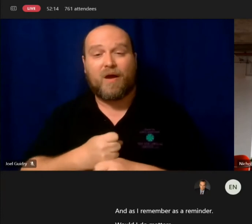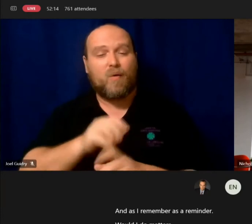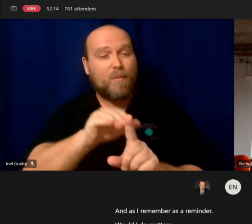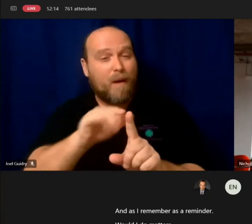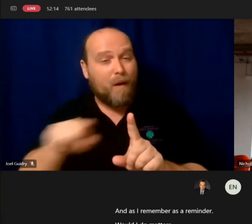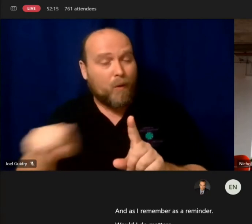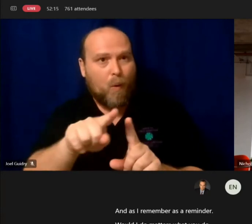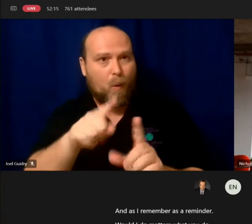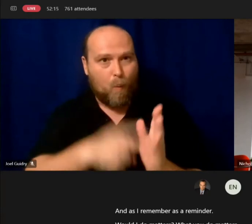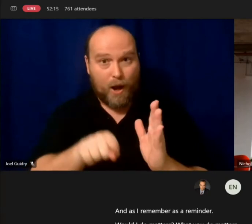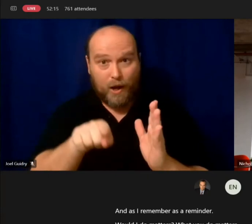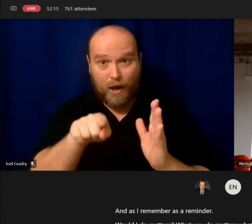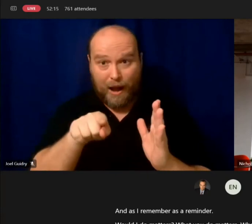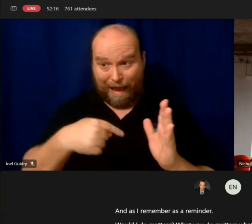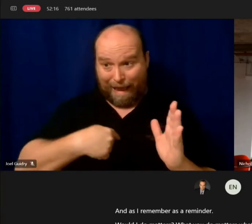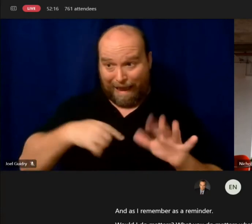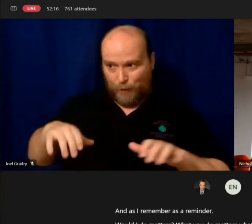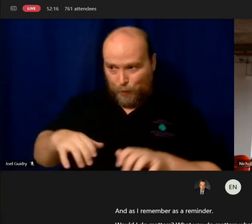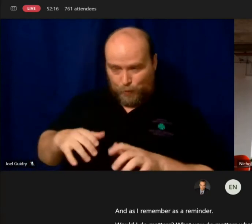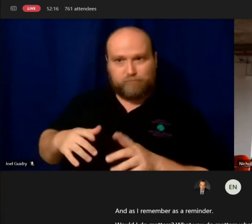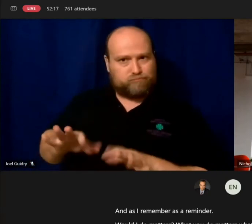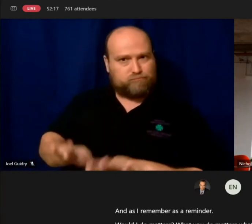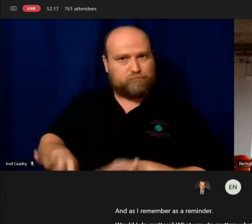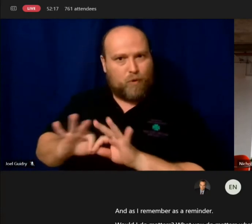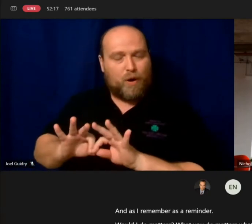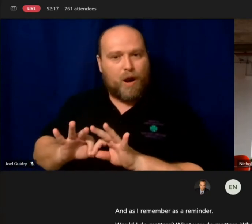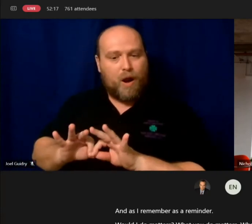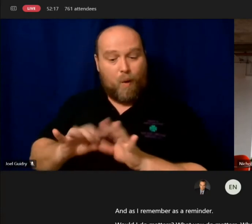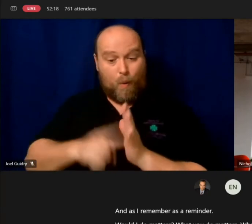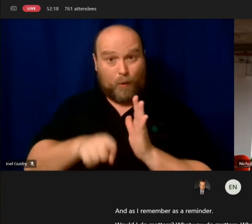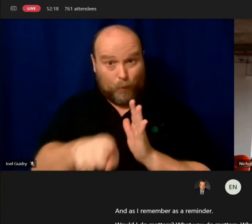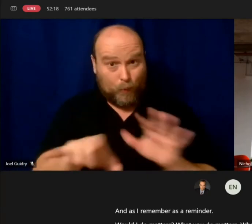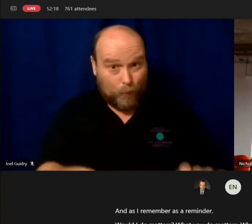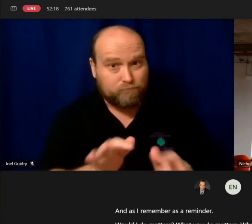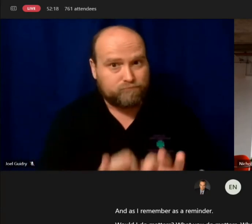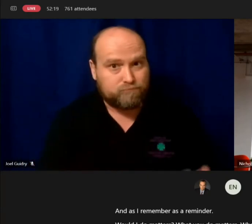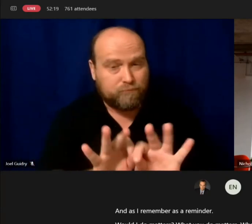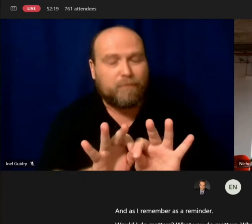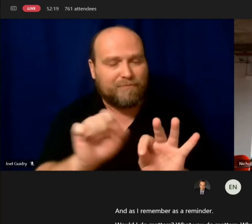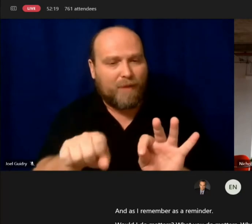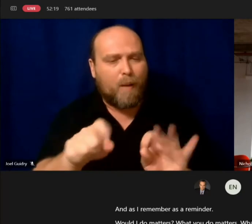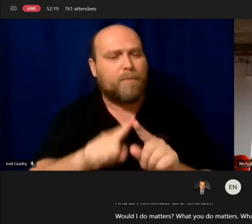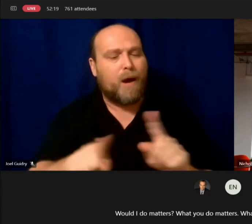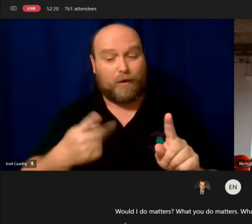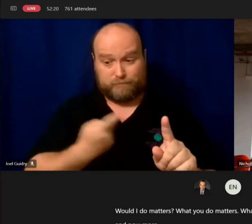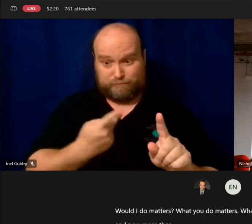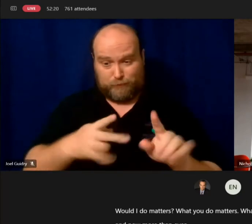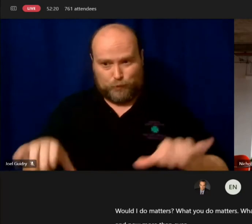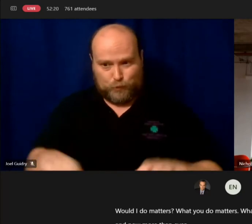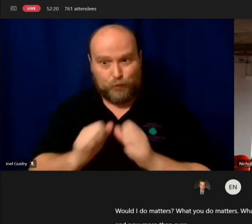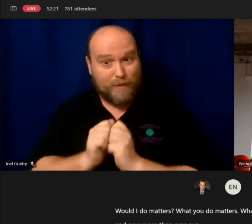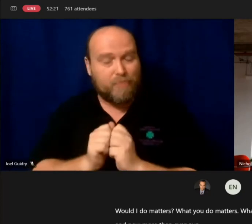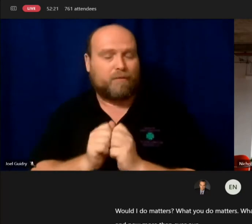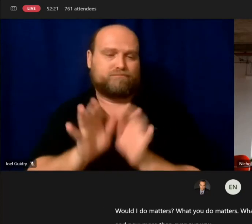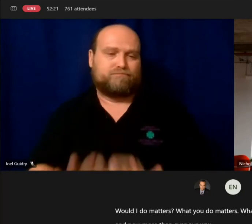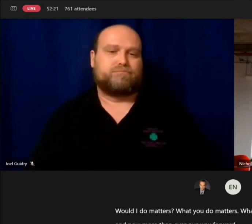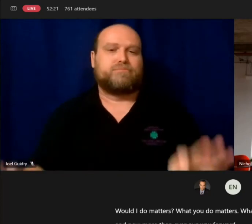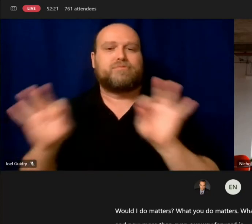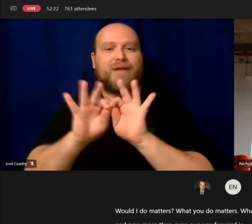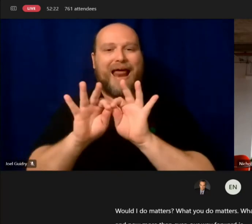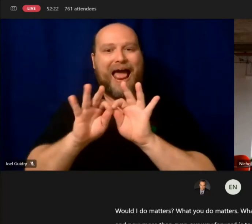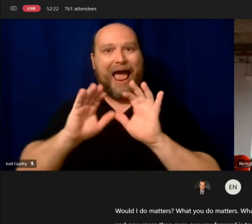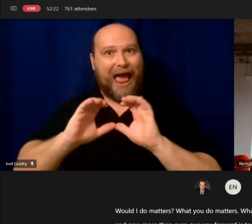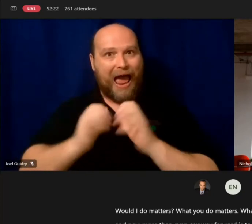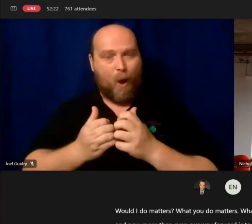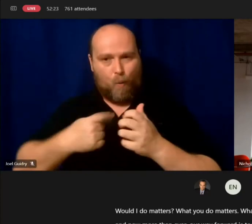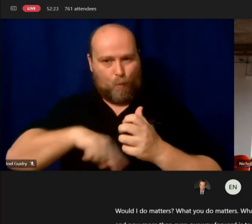we do together matters most. And now, more than ever, our way forward is together. Thank